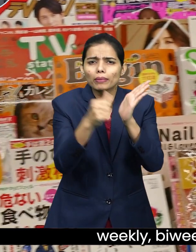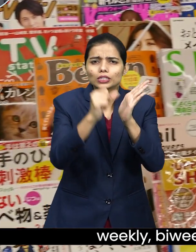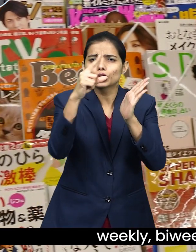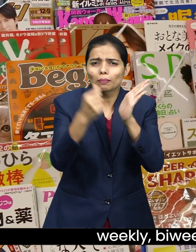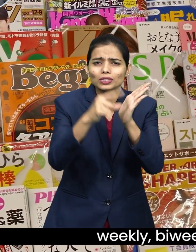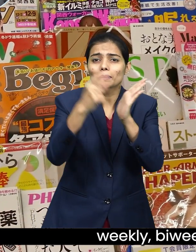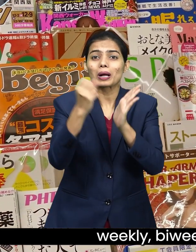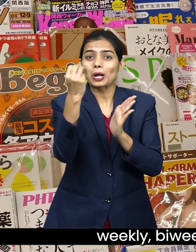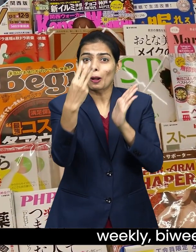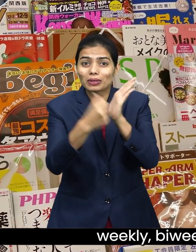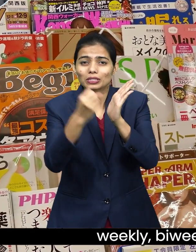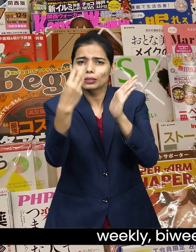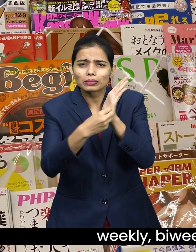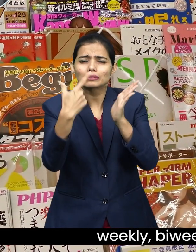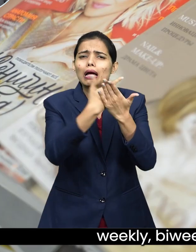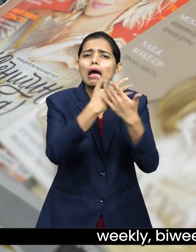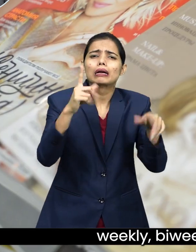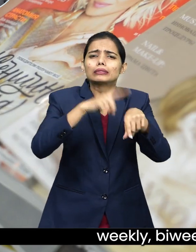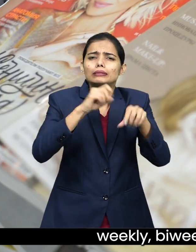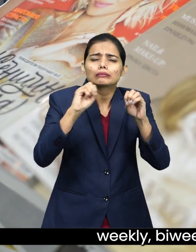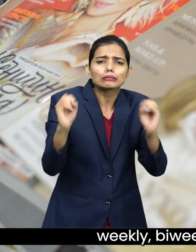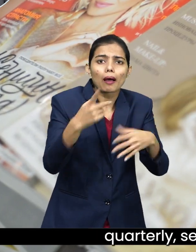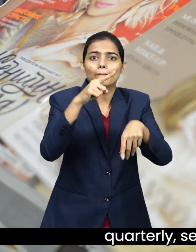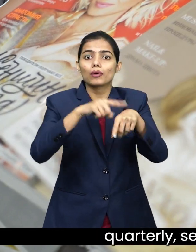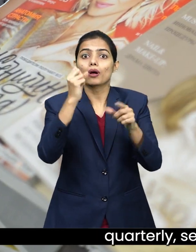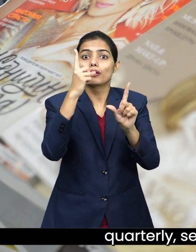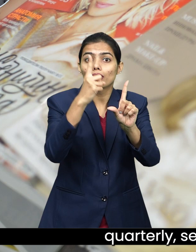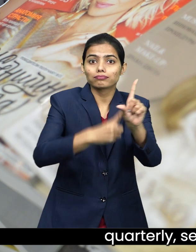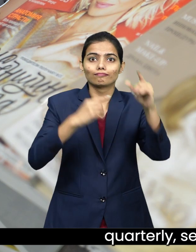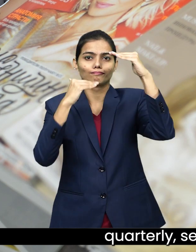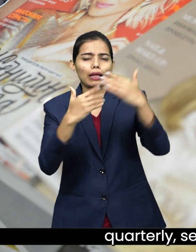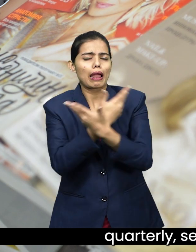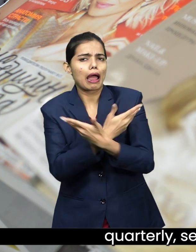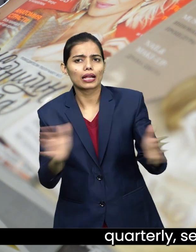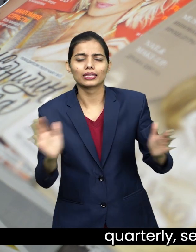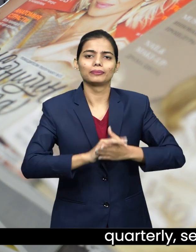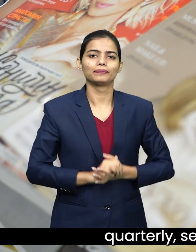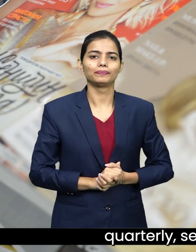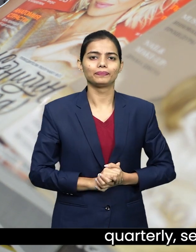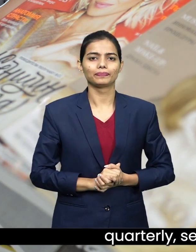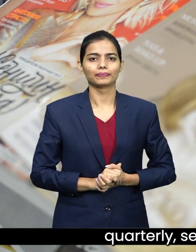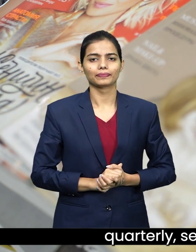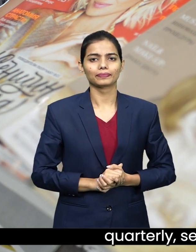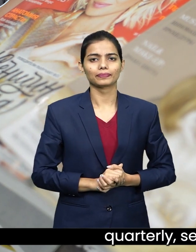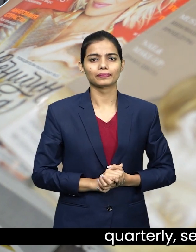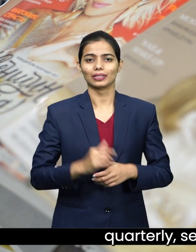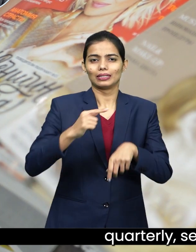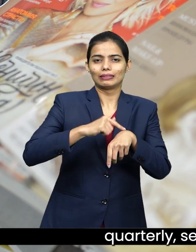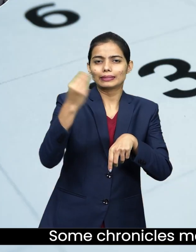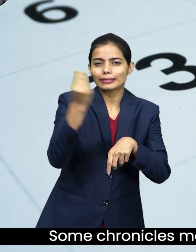weekly, bi-weekly, monthly, bi-monthly, quarterly, semi-annual, annual,